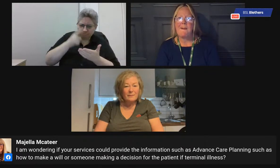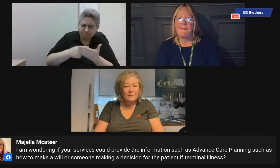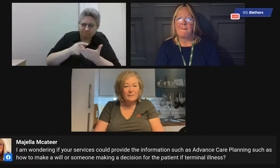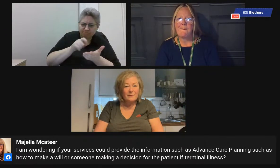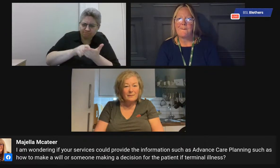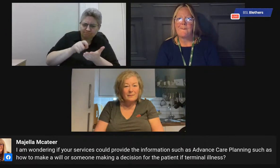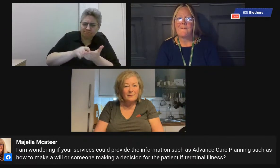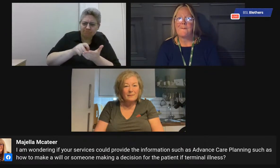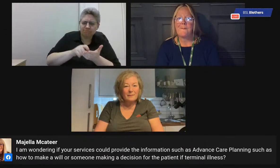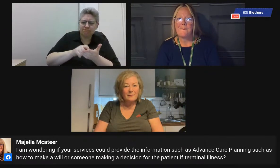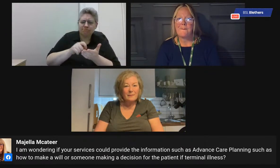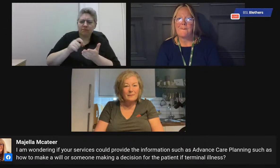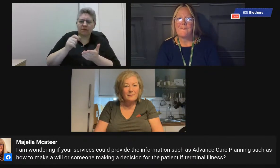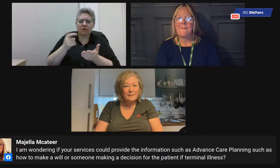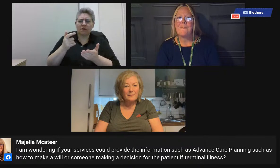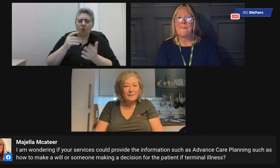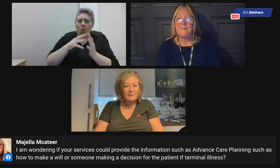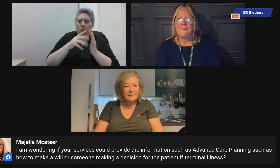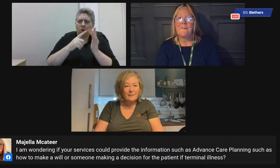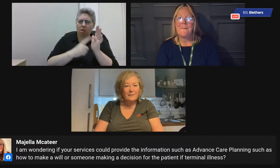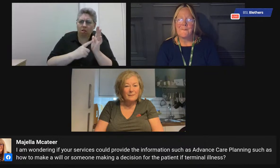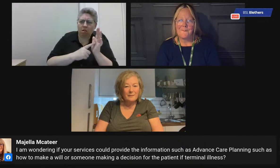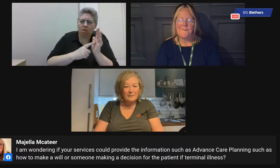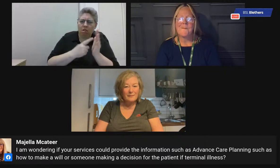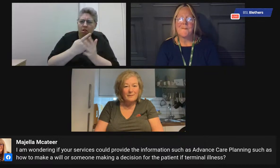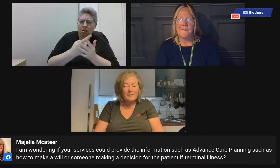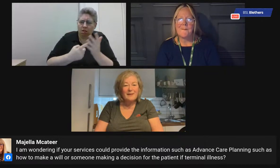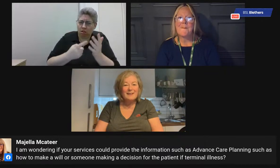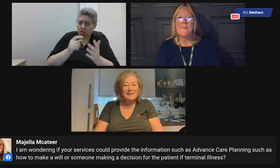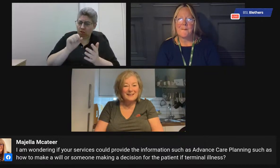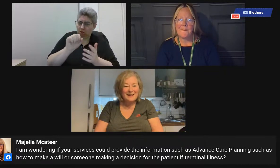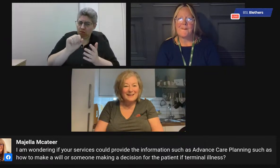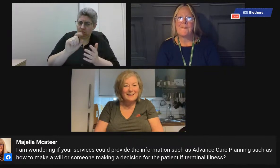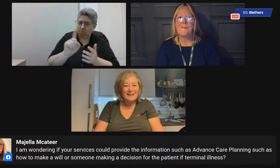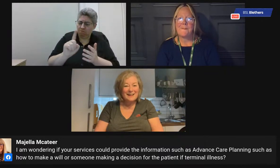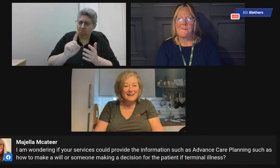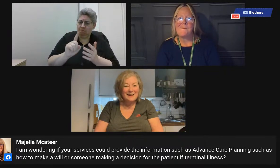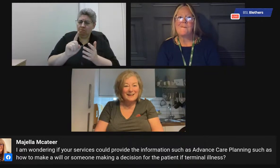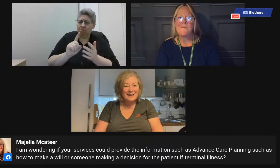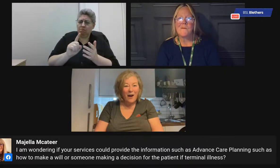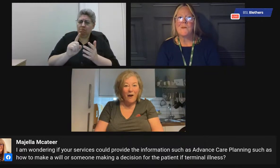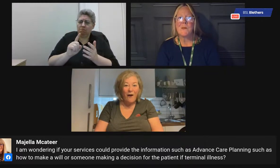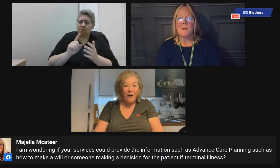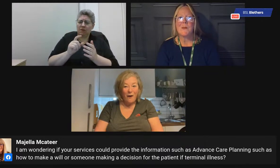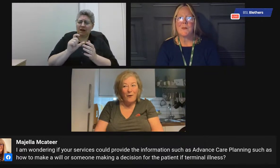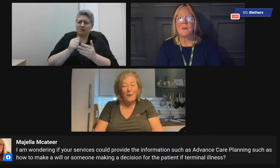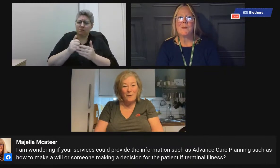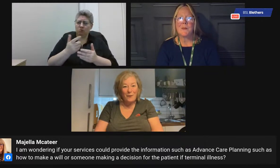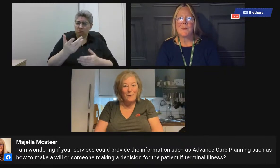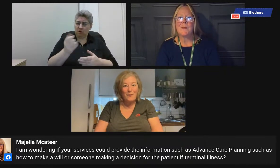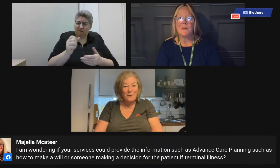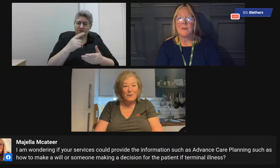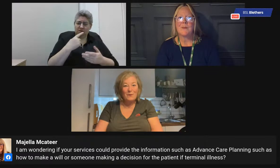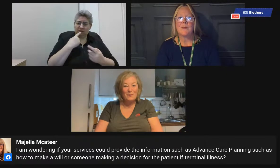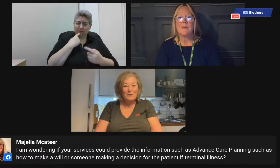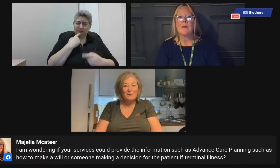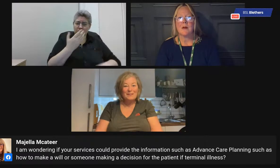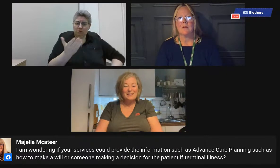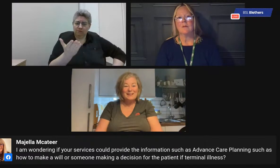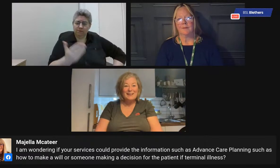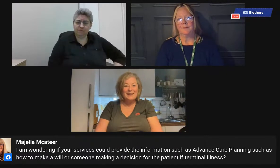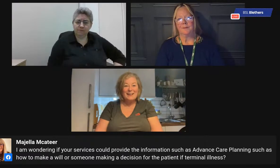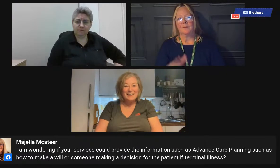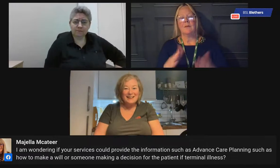care planning and how to make a will, or have someone there to help make a decision for the patient if